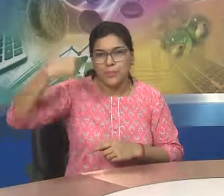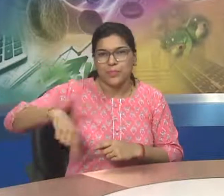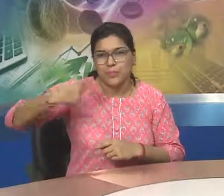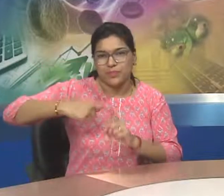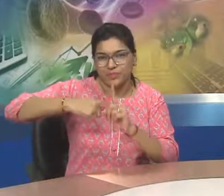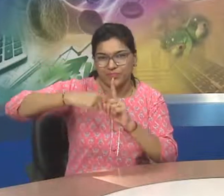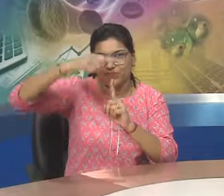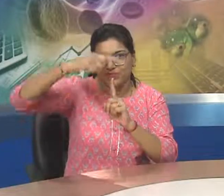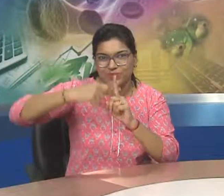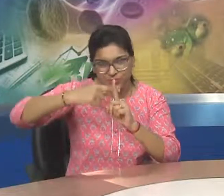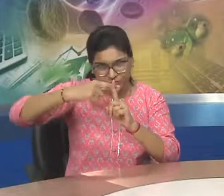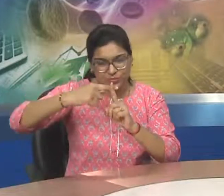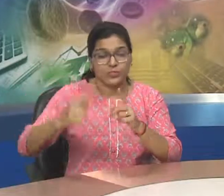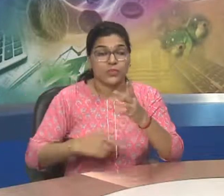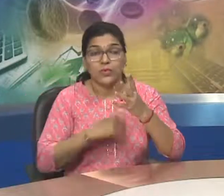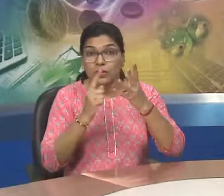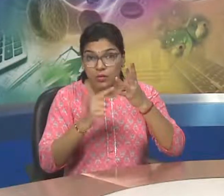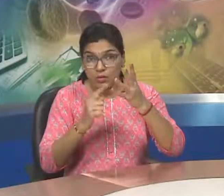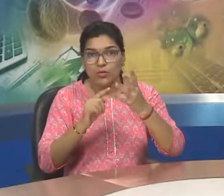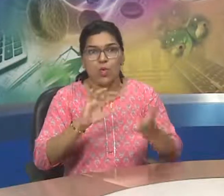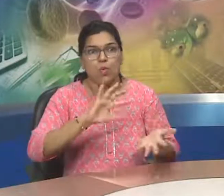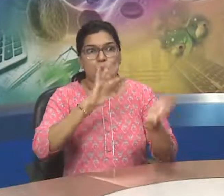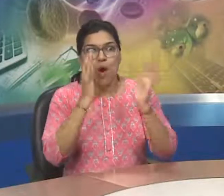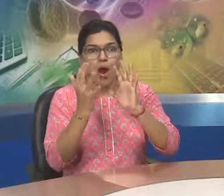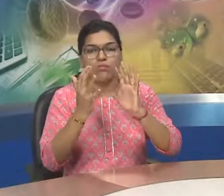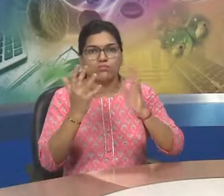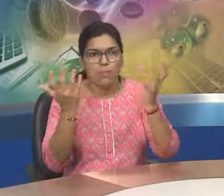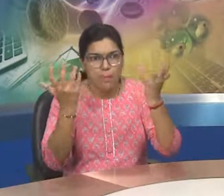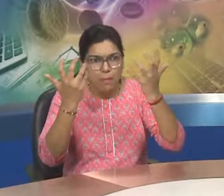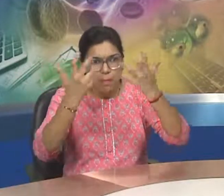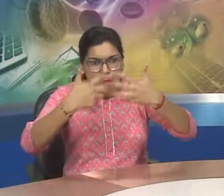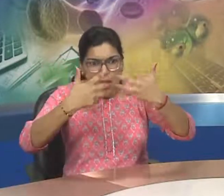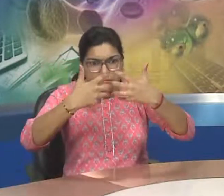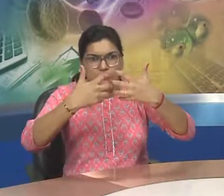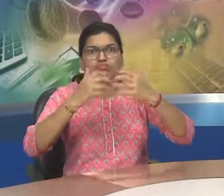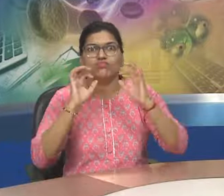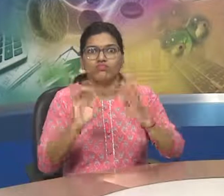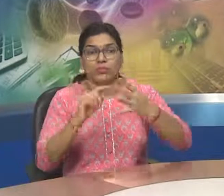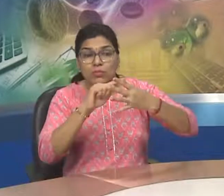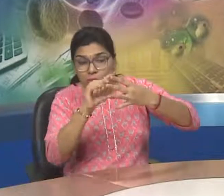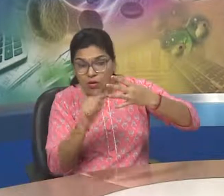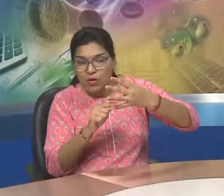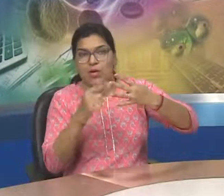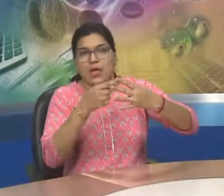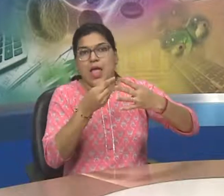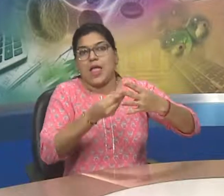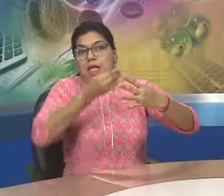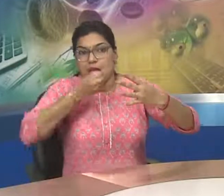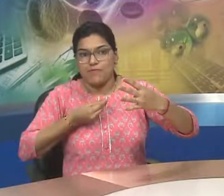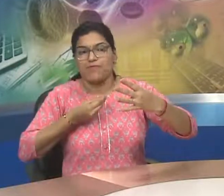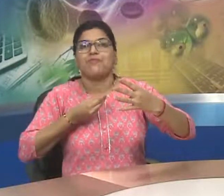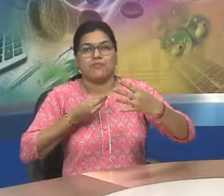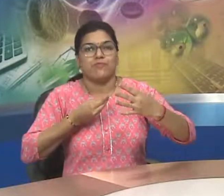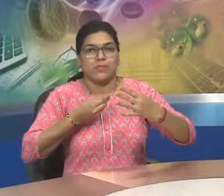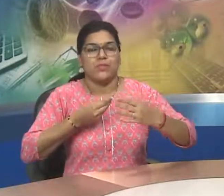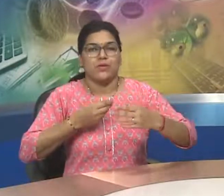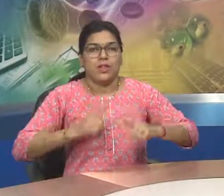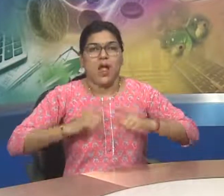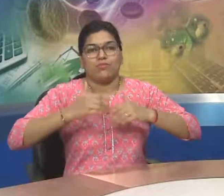Second, atmosphere. Third, temperature. And fourth, buffering